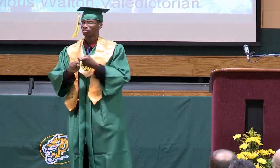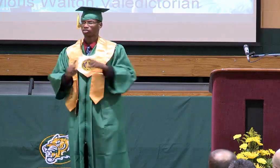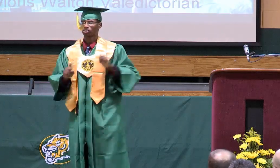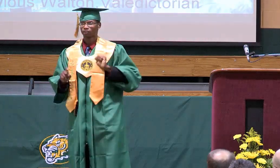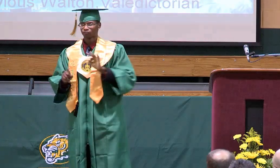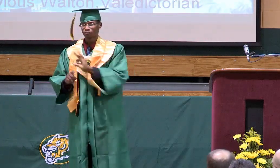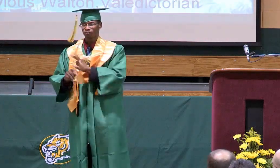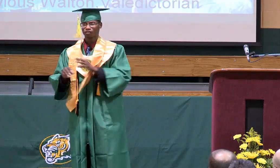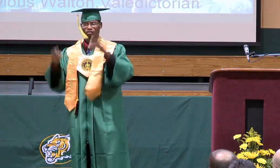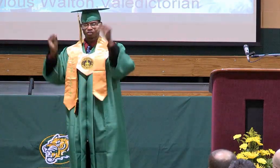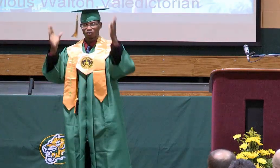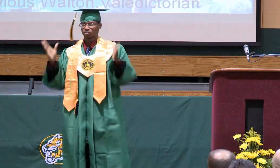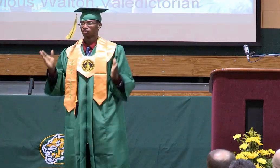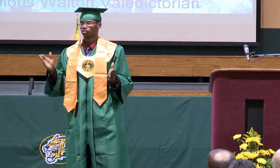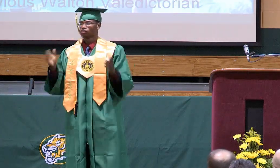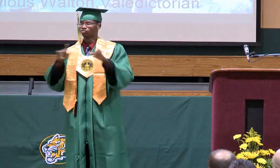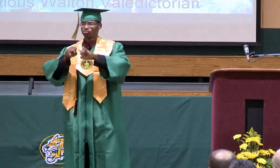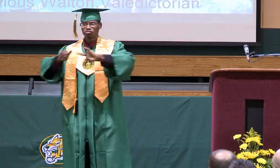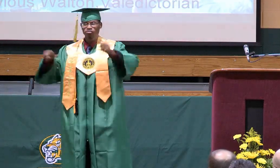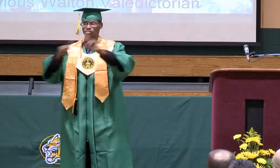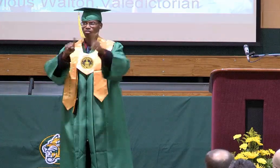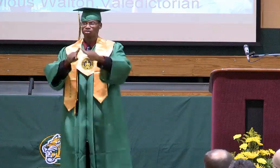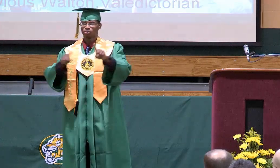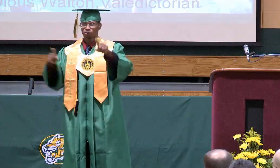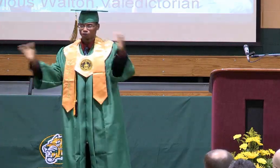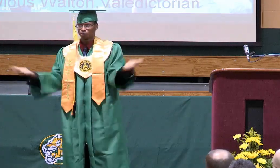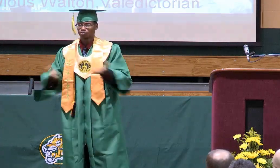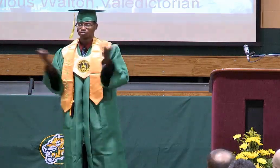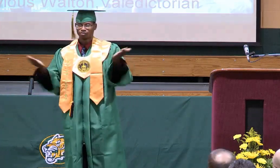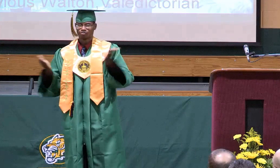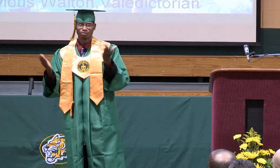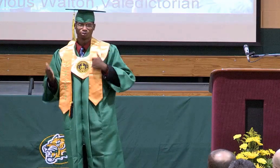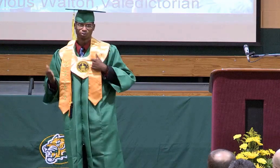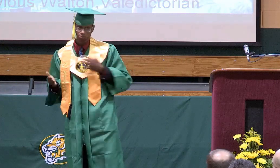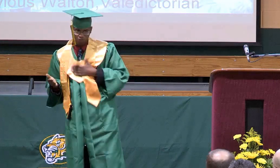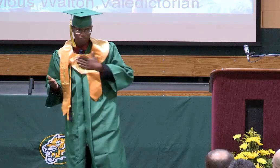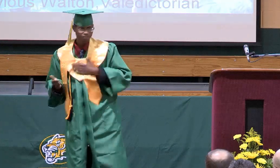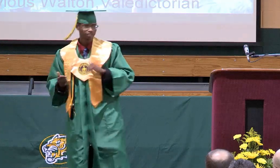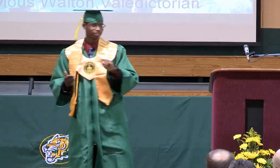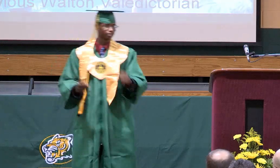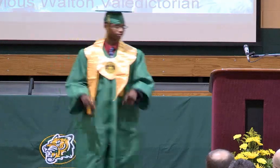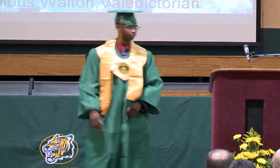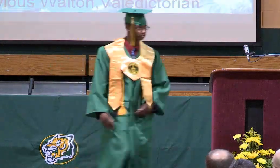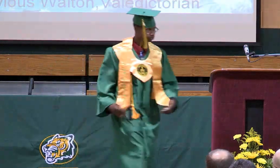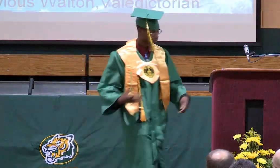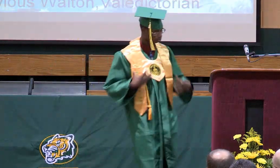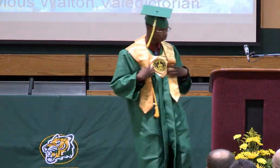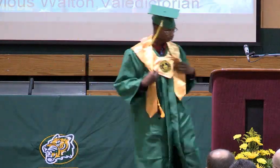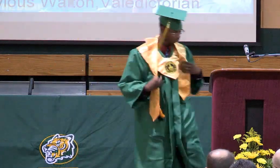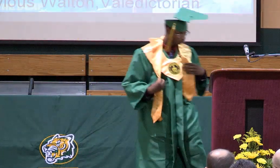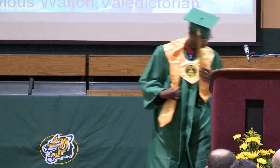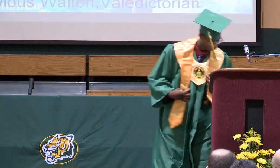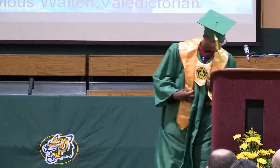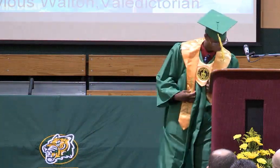the families, friends, staff members, faculty, everyone who's here. I just want to tell you that I really appreciate your attendance